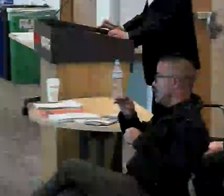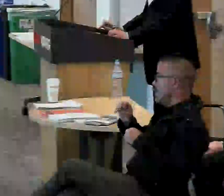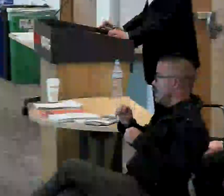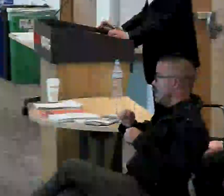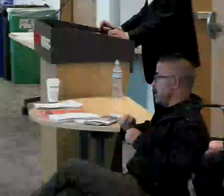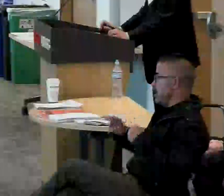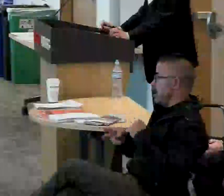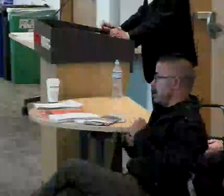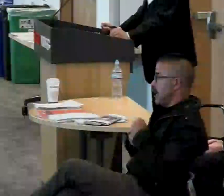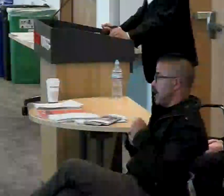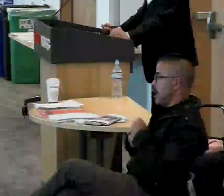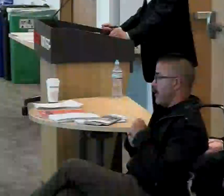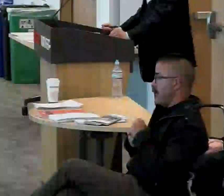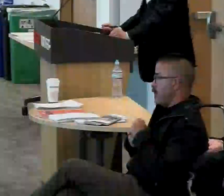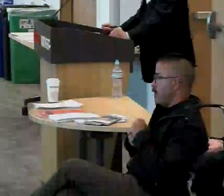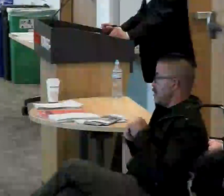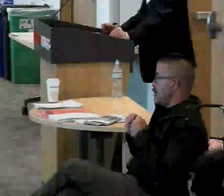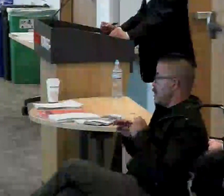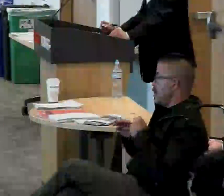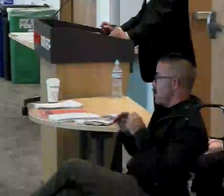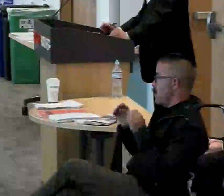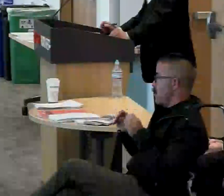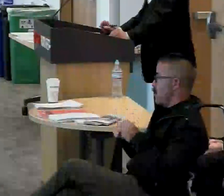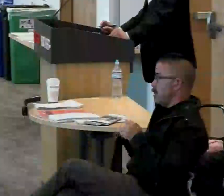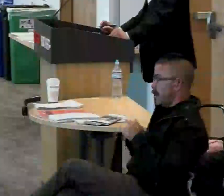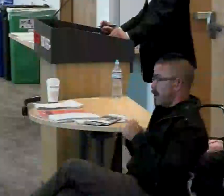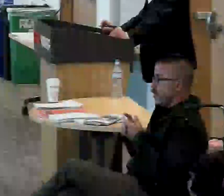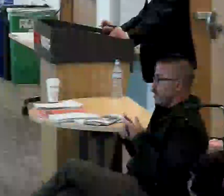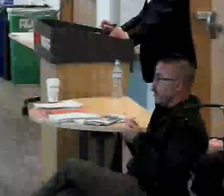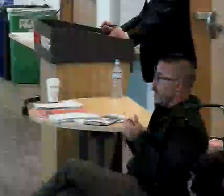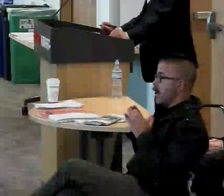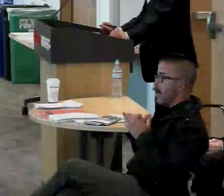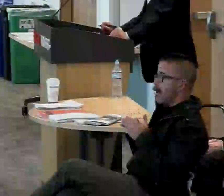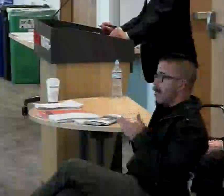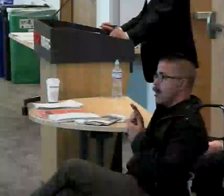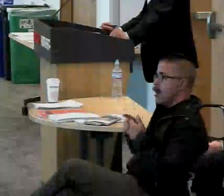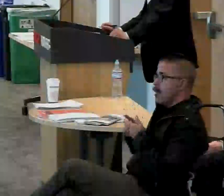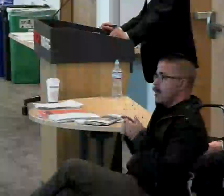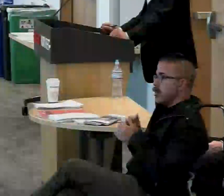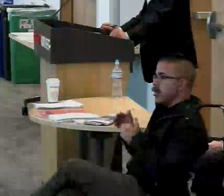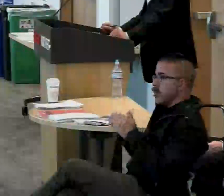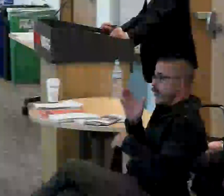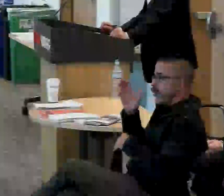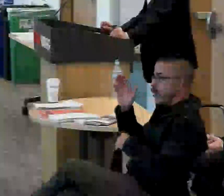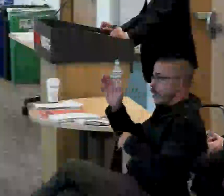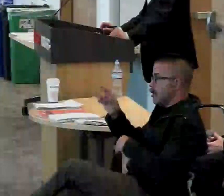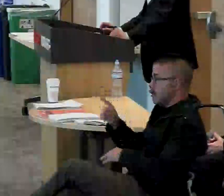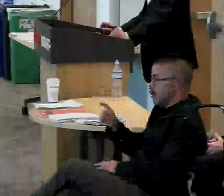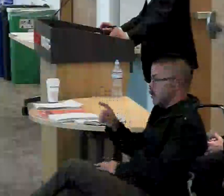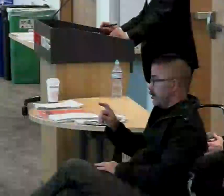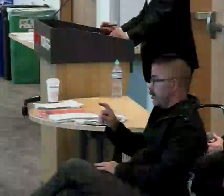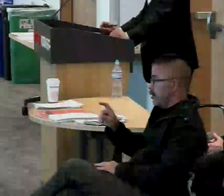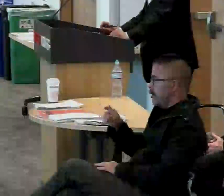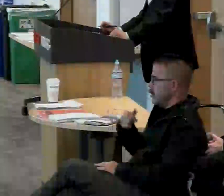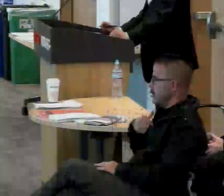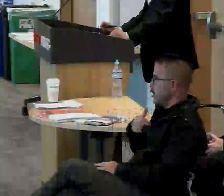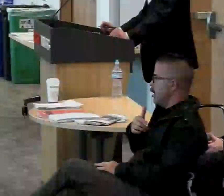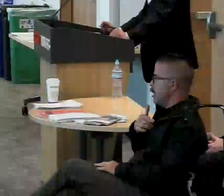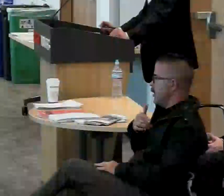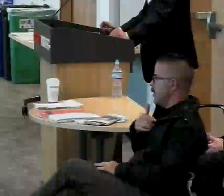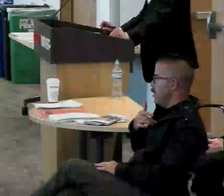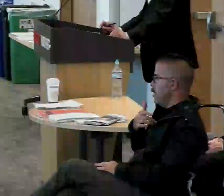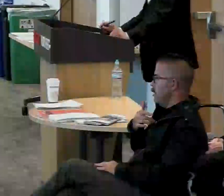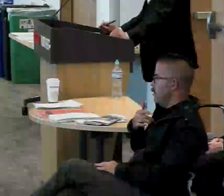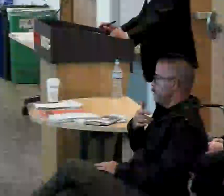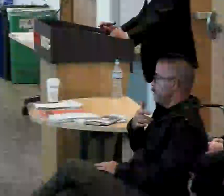saved, preserved, or maybe put together to allow the program to move forward? But I think a real